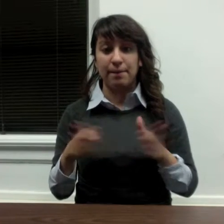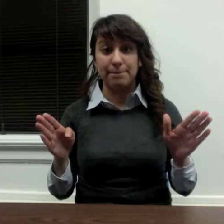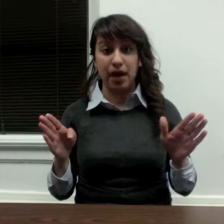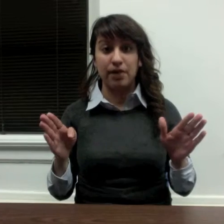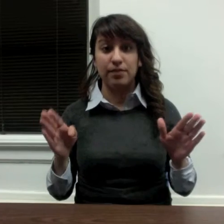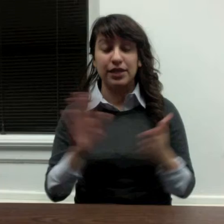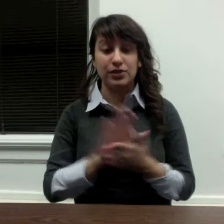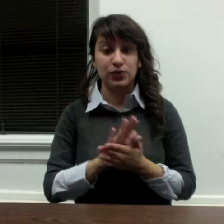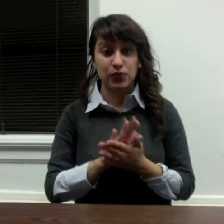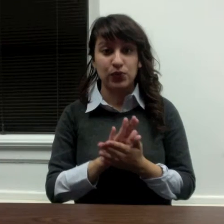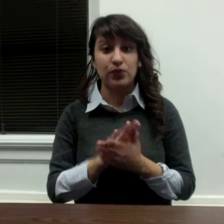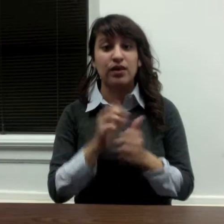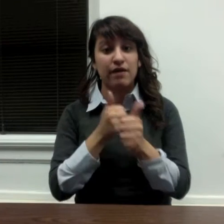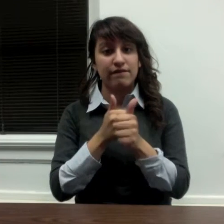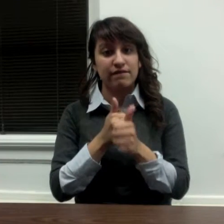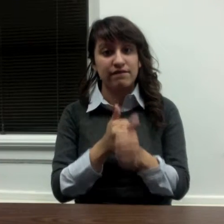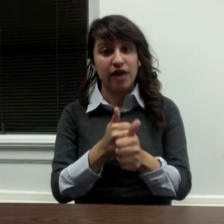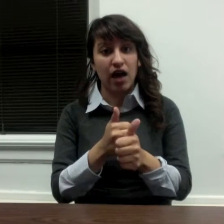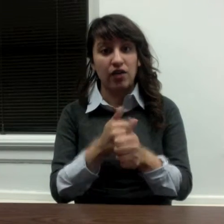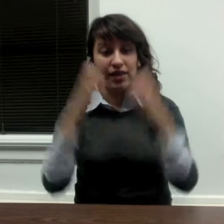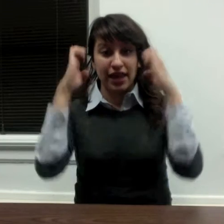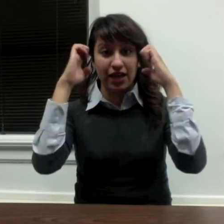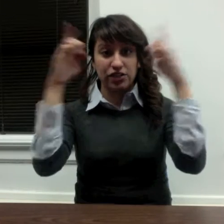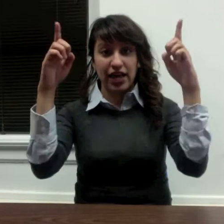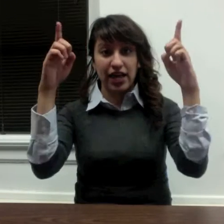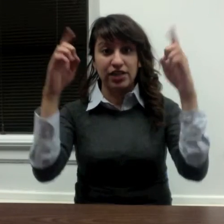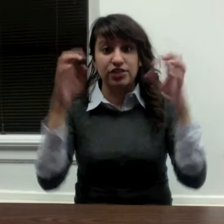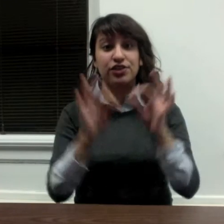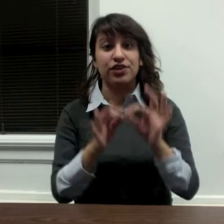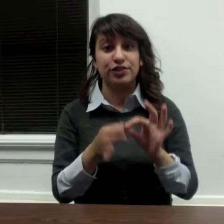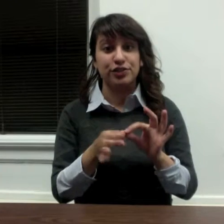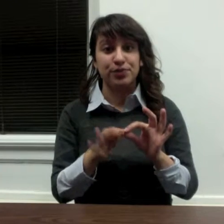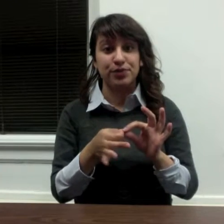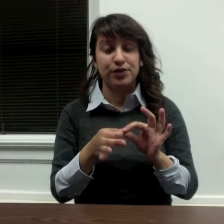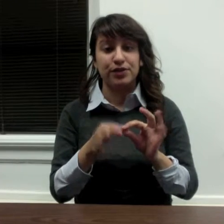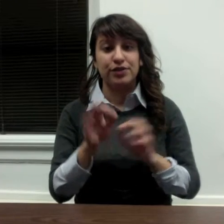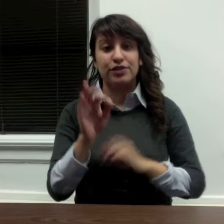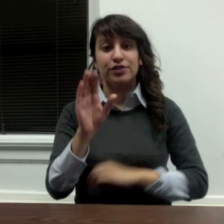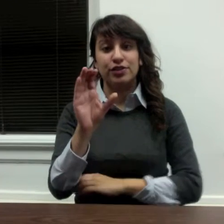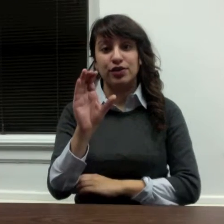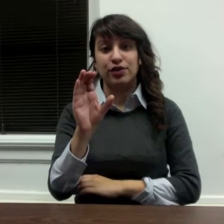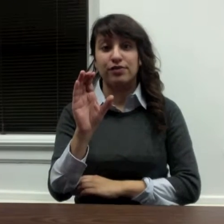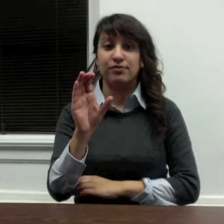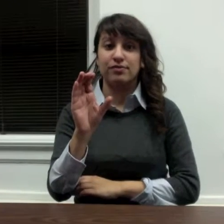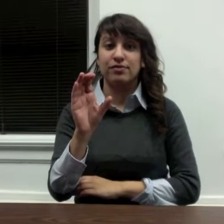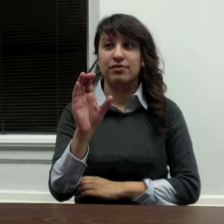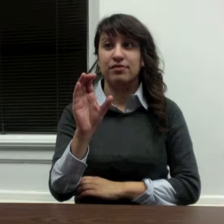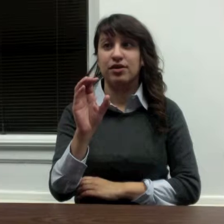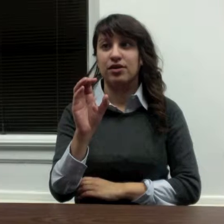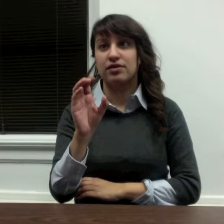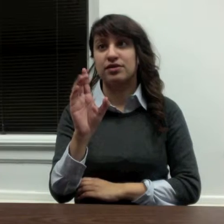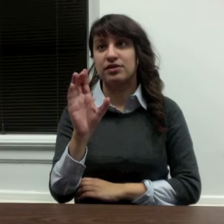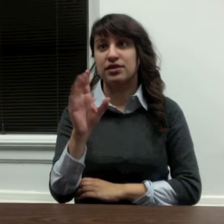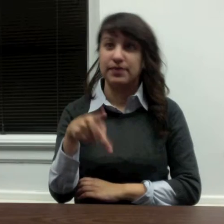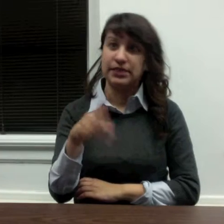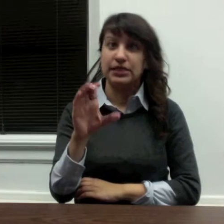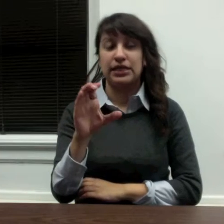following the Educational Interpreters Code of Conduct, and how that